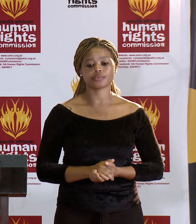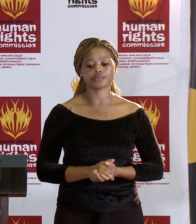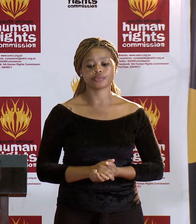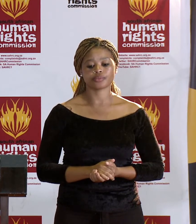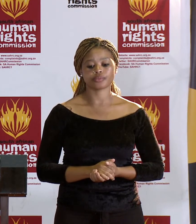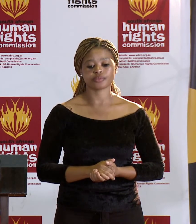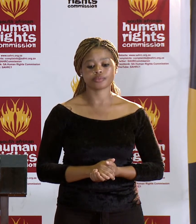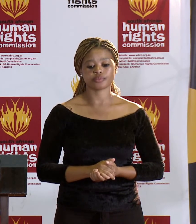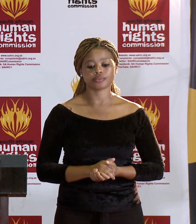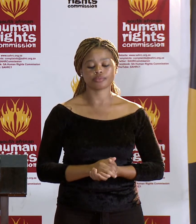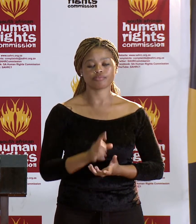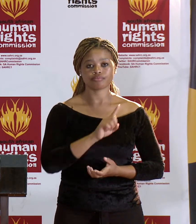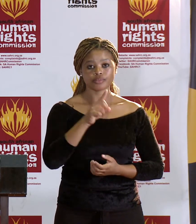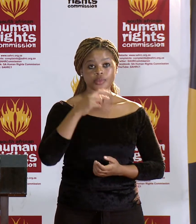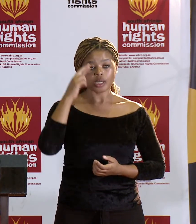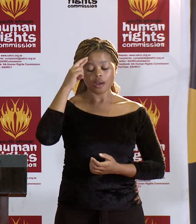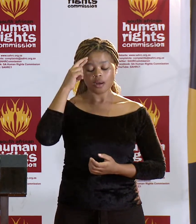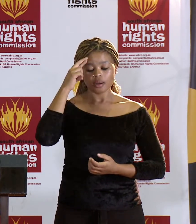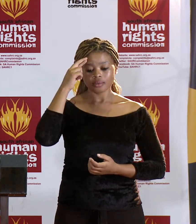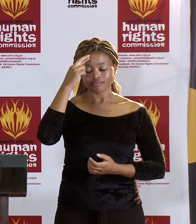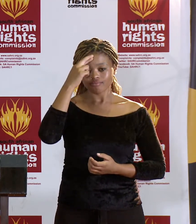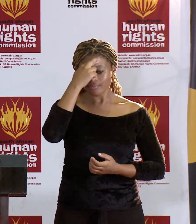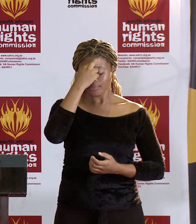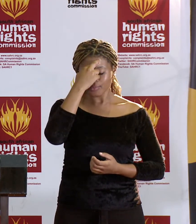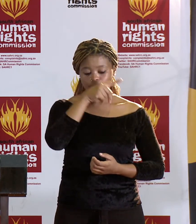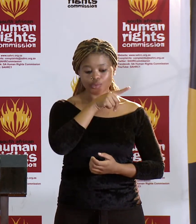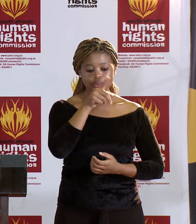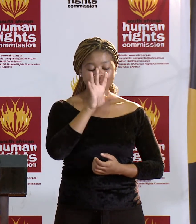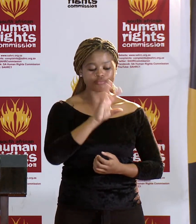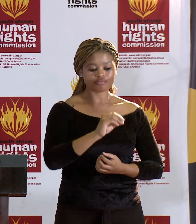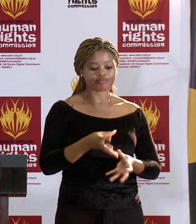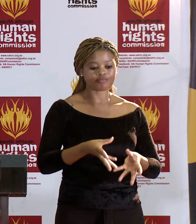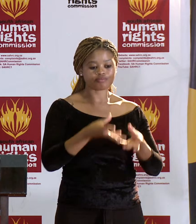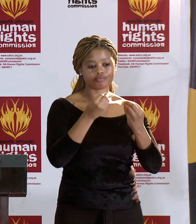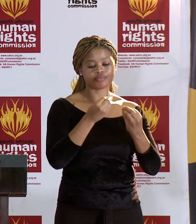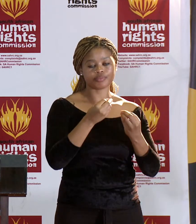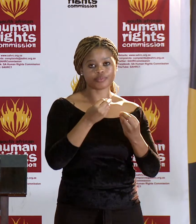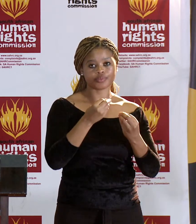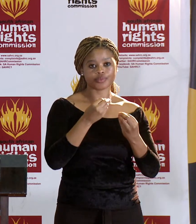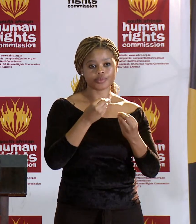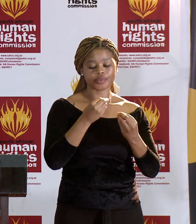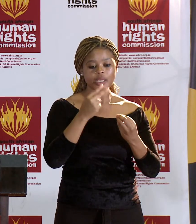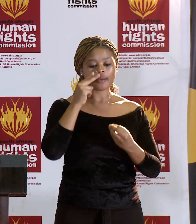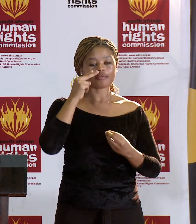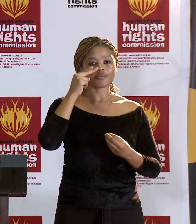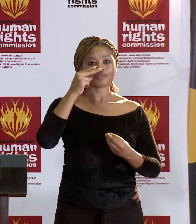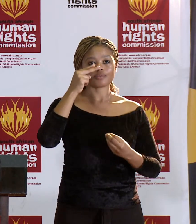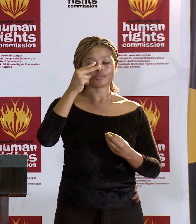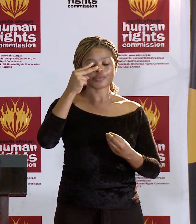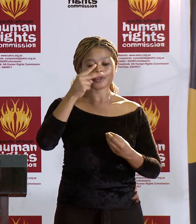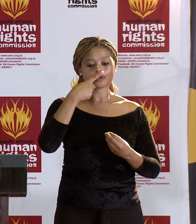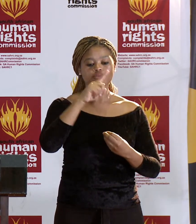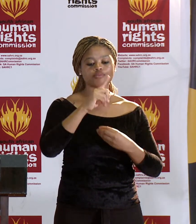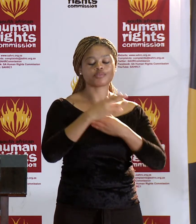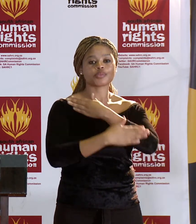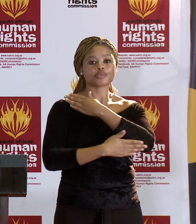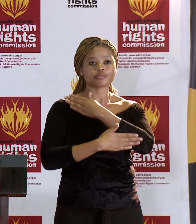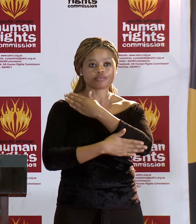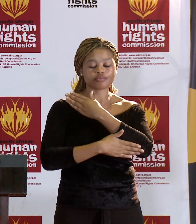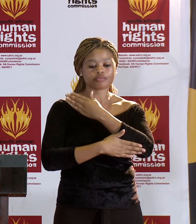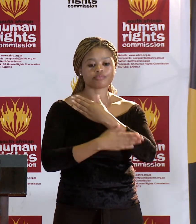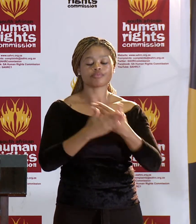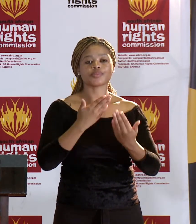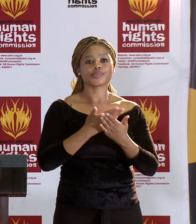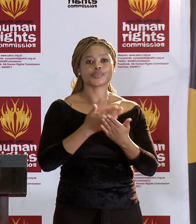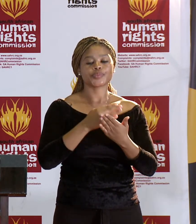But then you realize that what you have inherited is a vision for a country that can